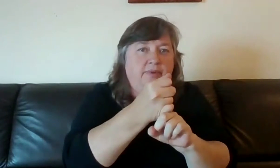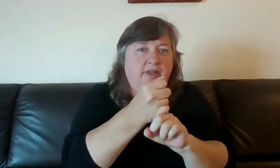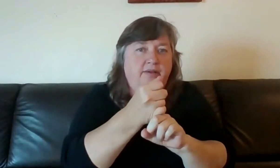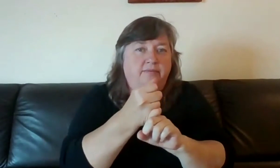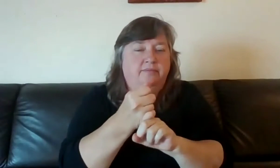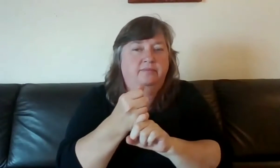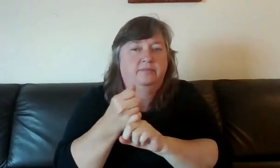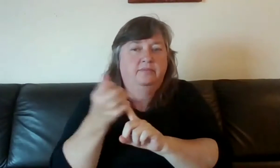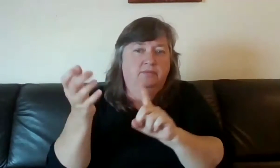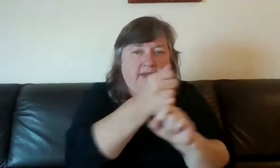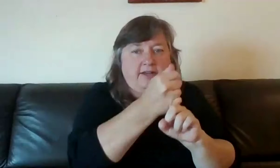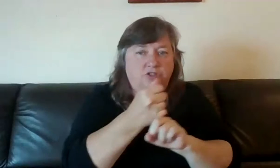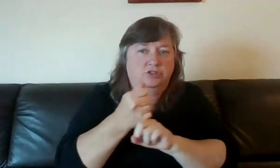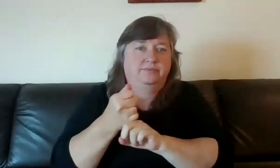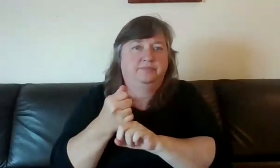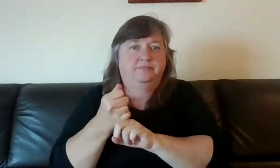somebody. Catch.